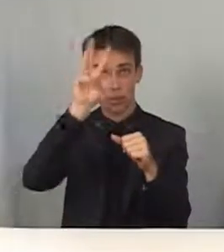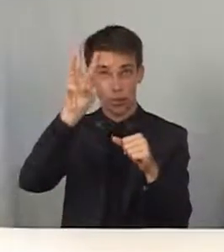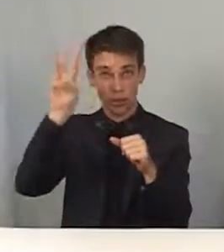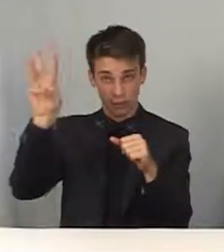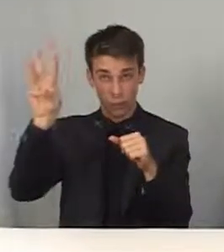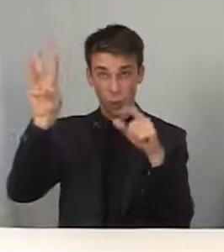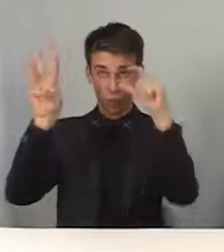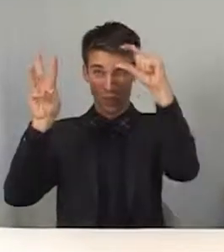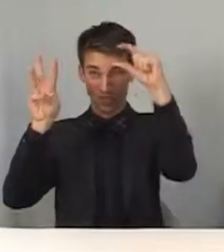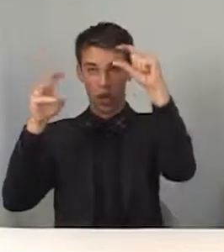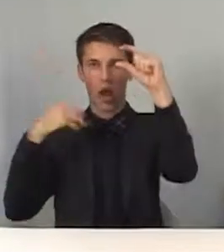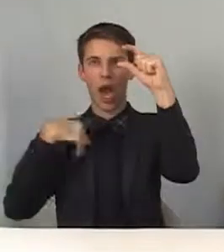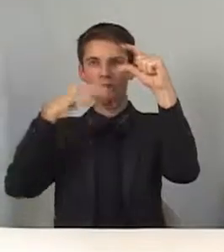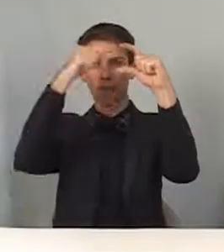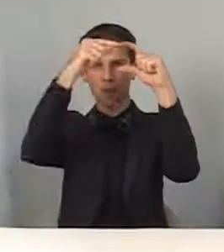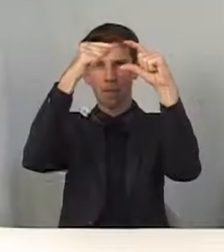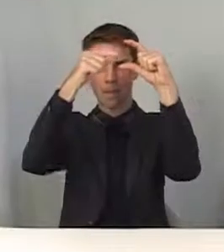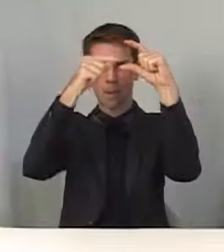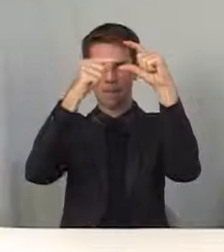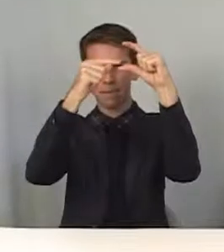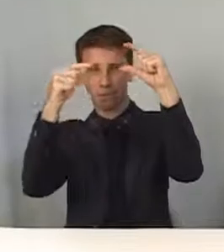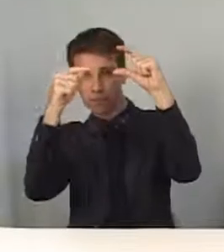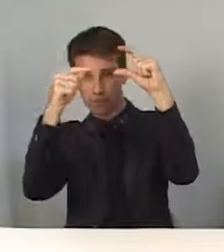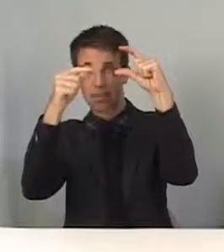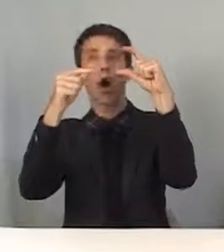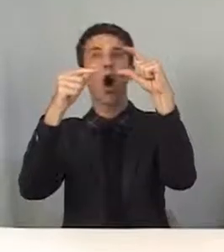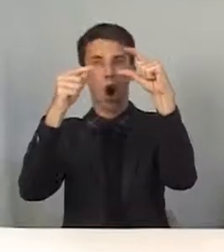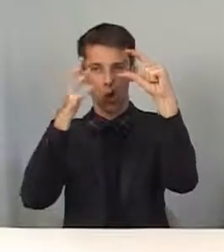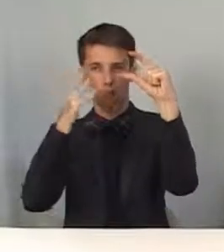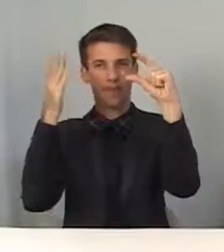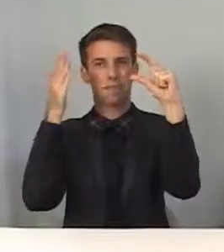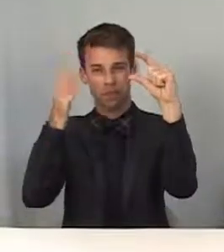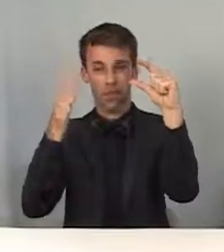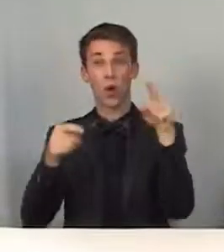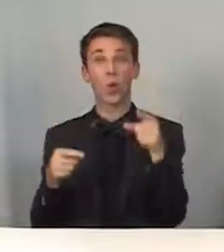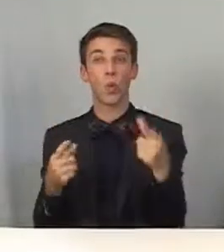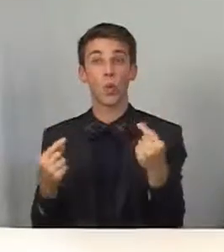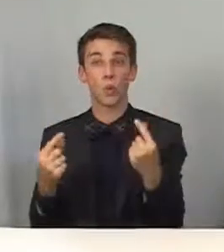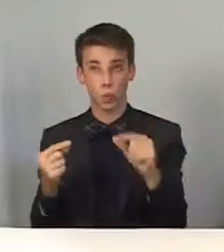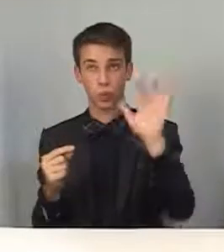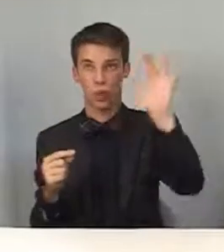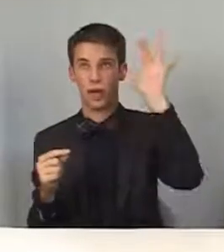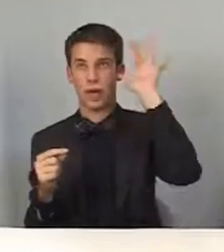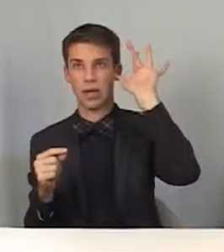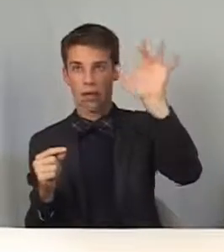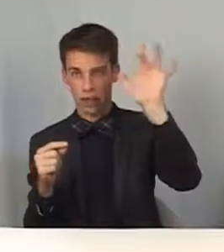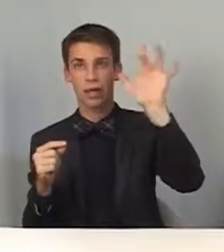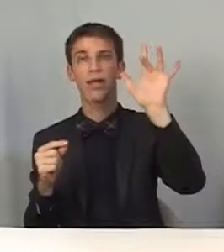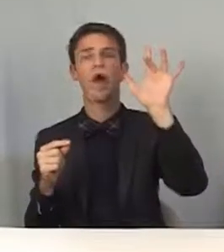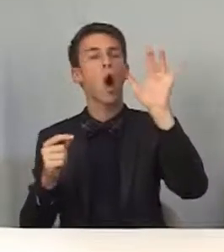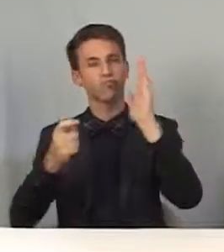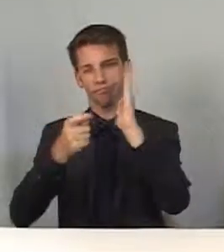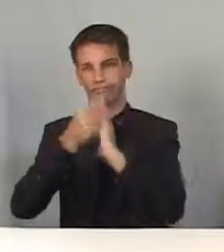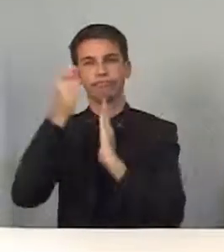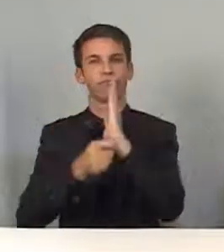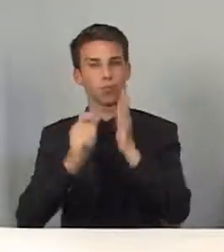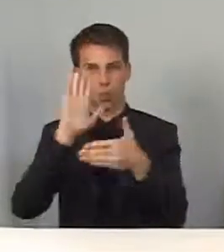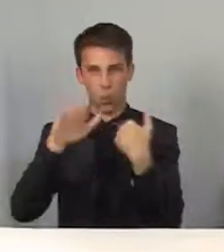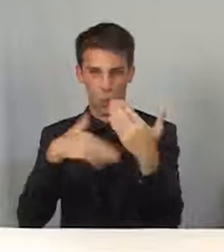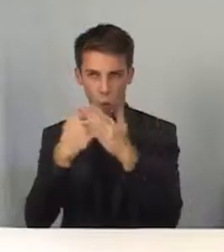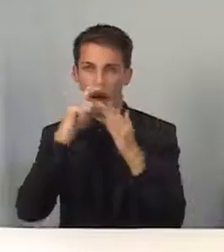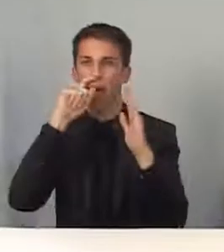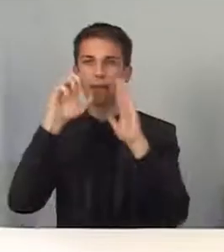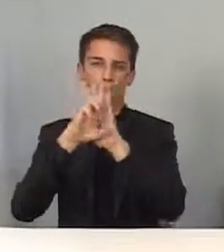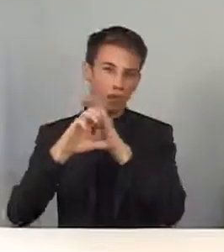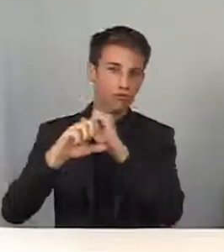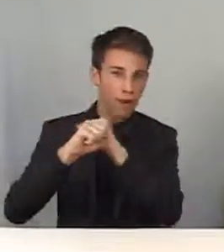parallel lines should appear to the left side of the address bar and to the right of the share button. Click